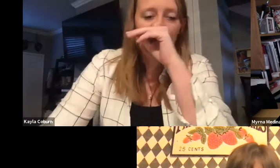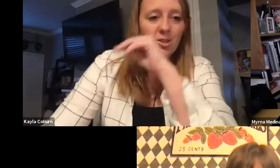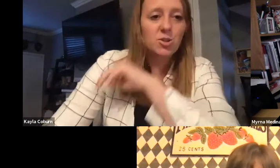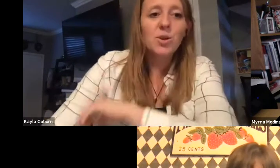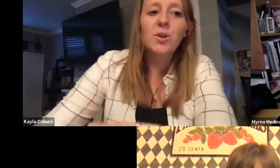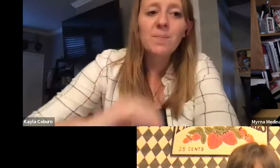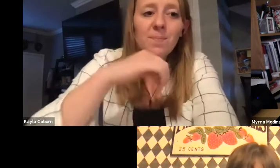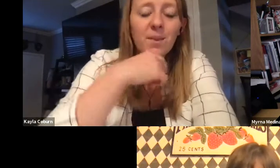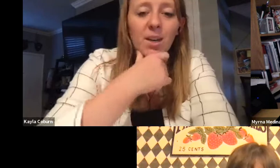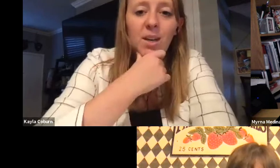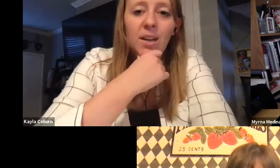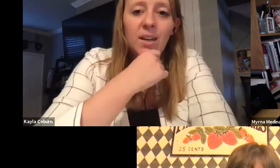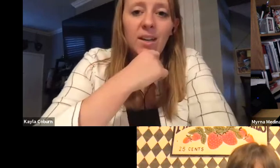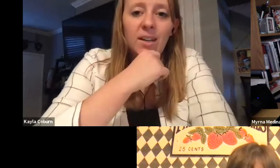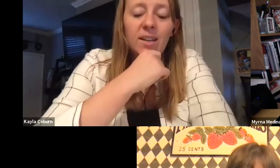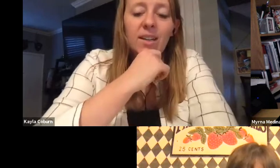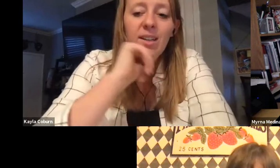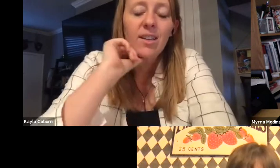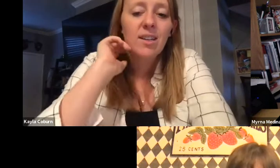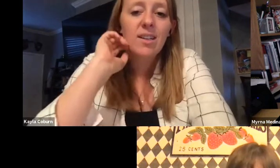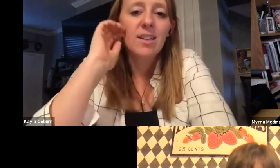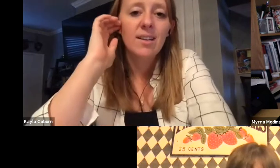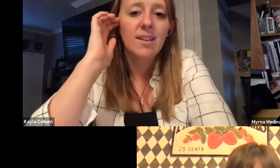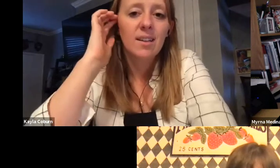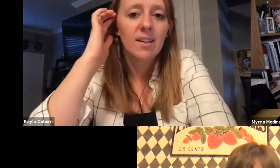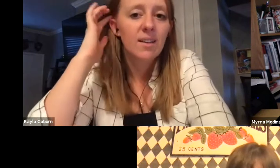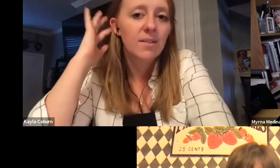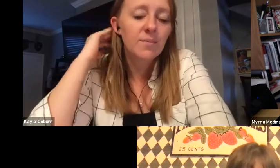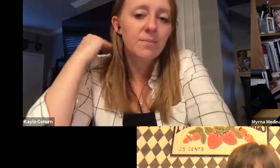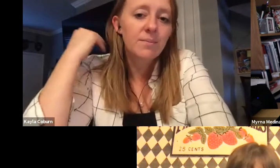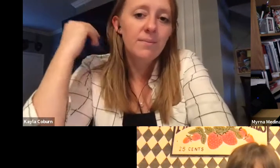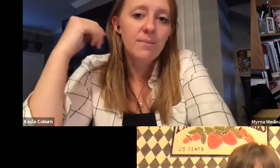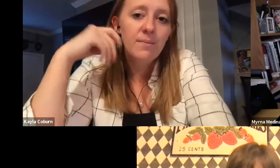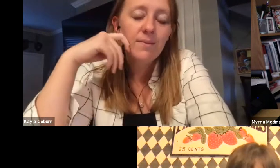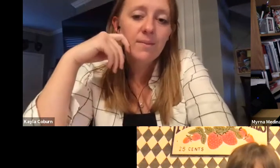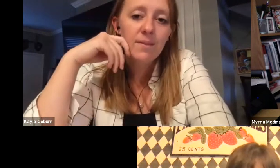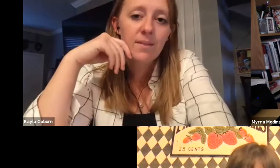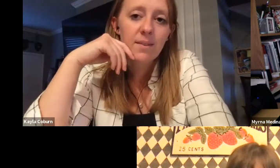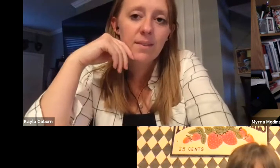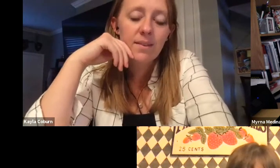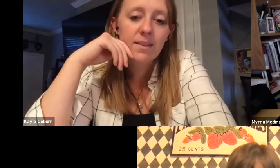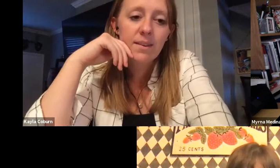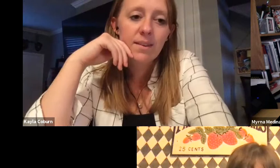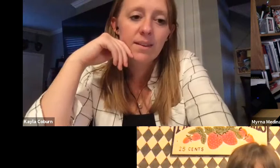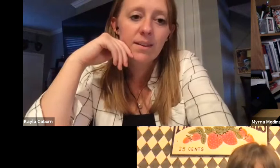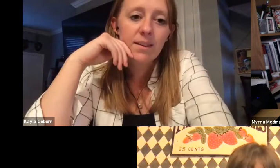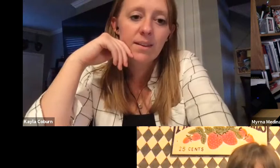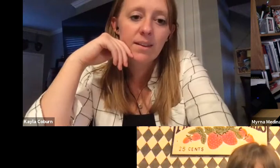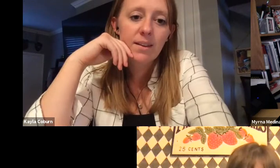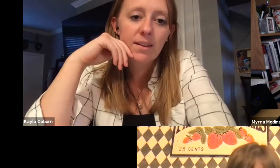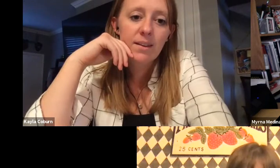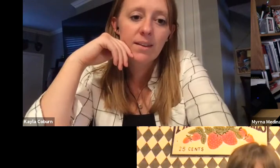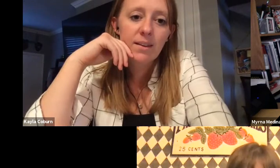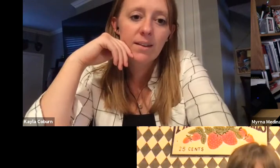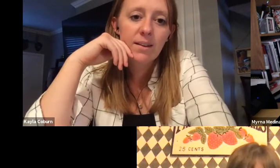So That is true. That's something that it's really easy. I mean, I can, I was looking at it and it's really